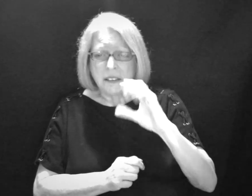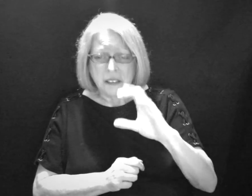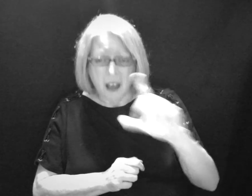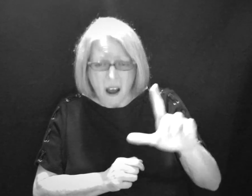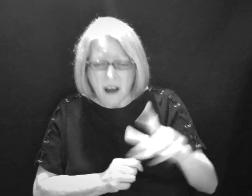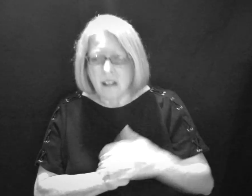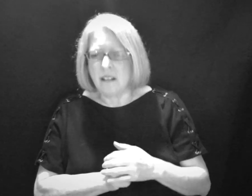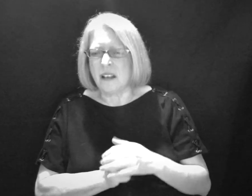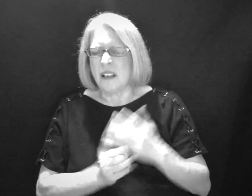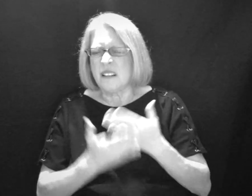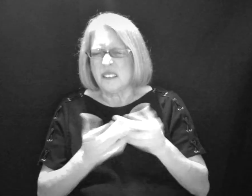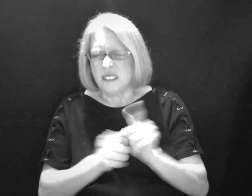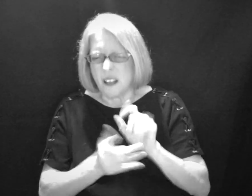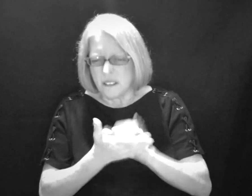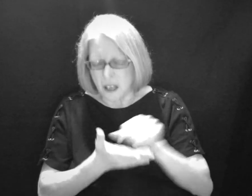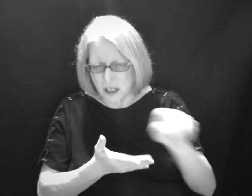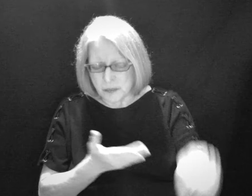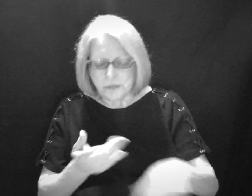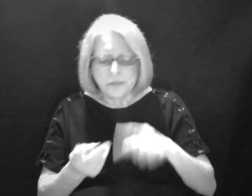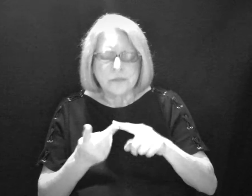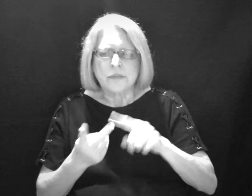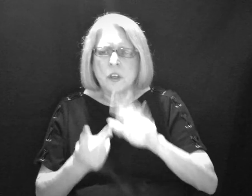files. Let's find where I am.